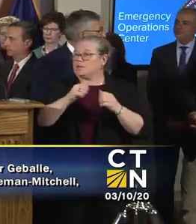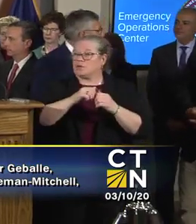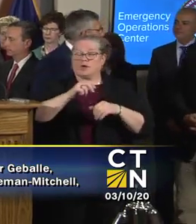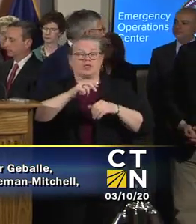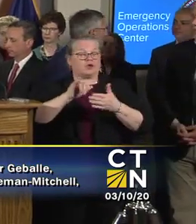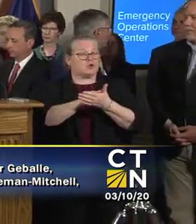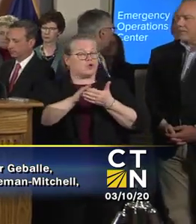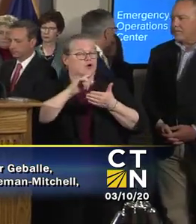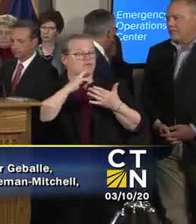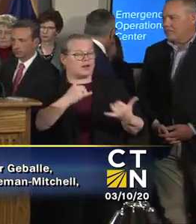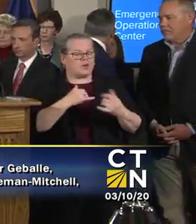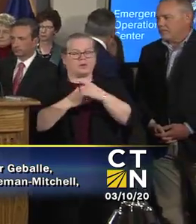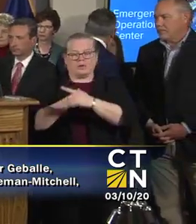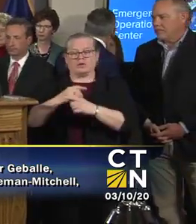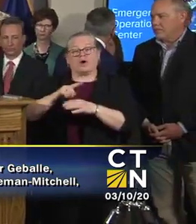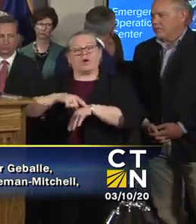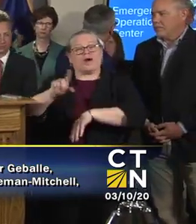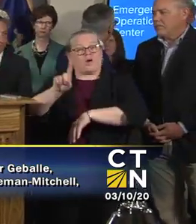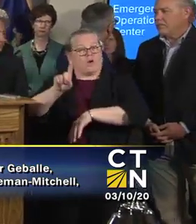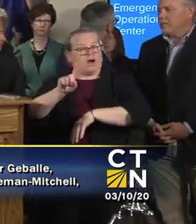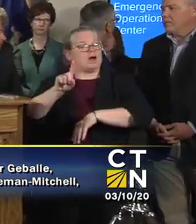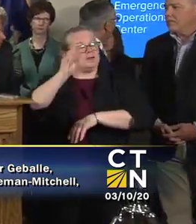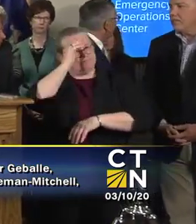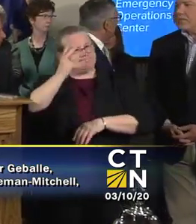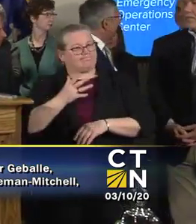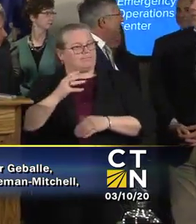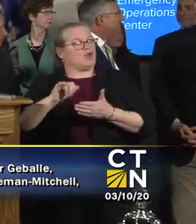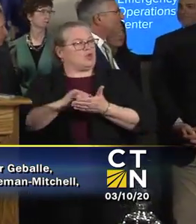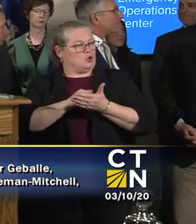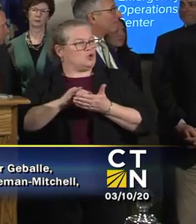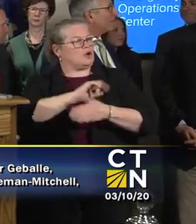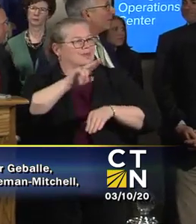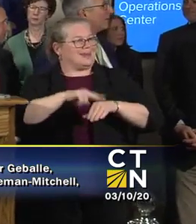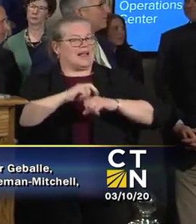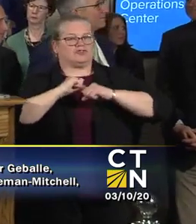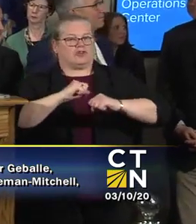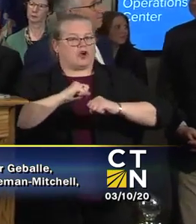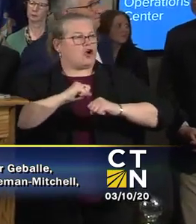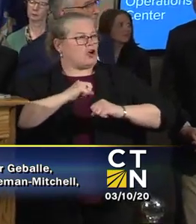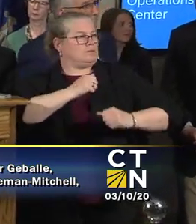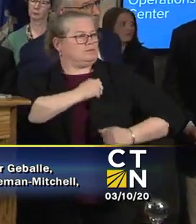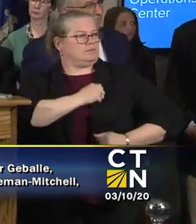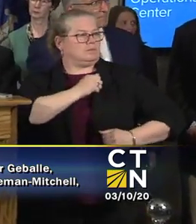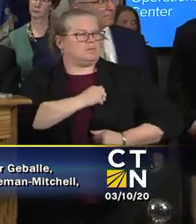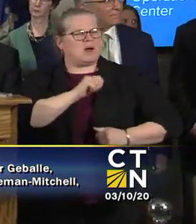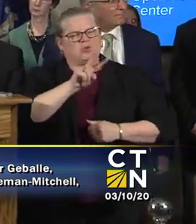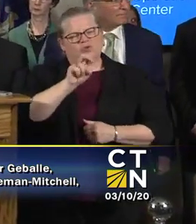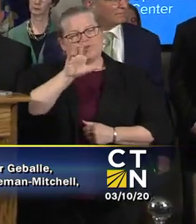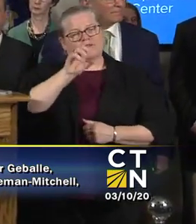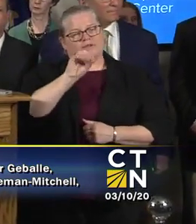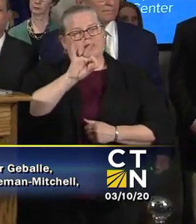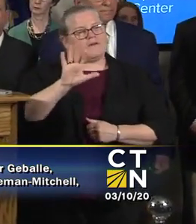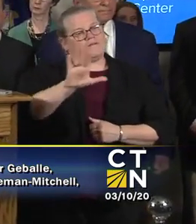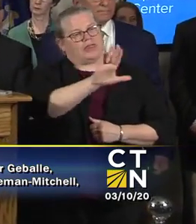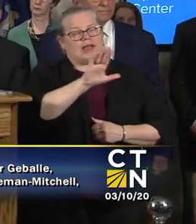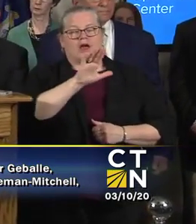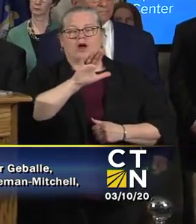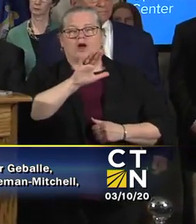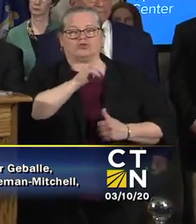So at 1 o'clock, we were notified that the New York National Guard had mobilized approximately 250 of their soldiers and